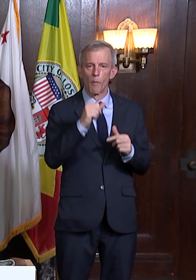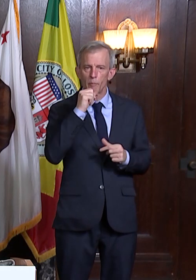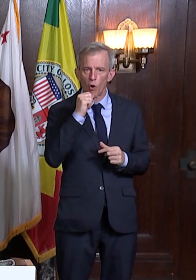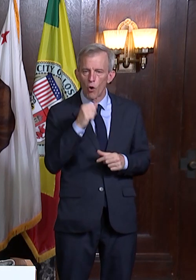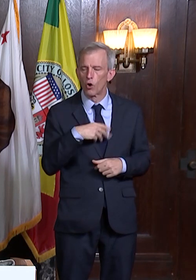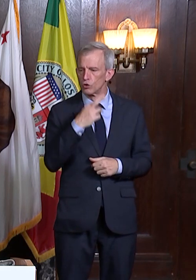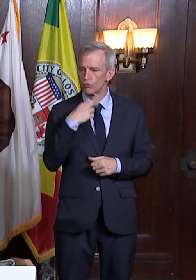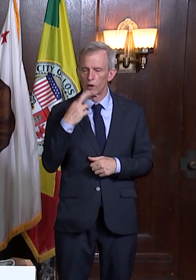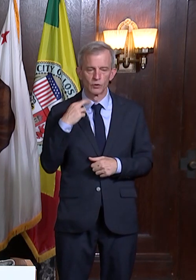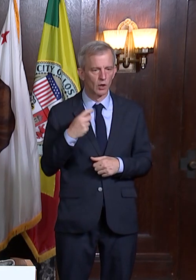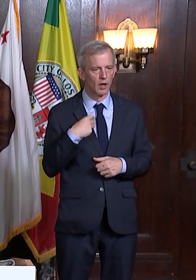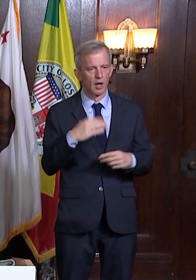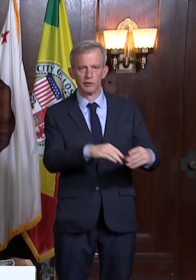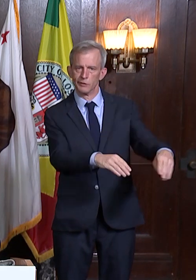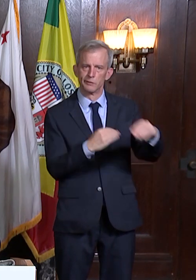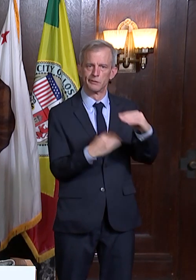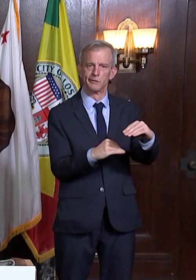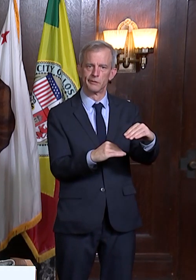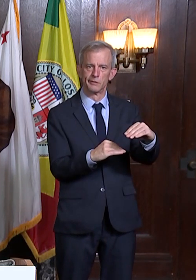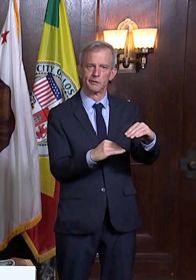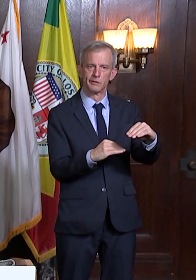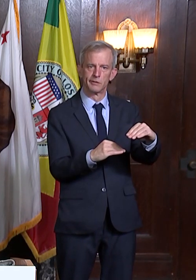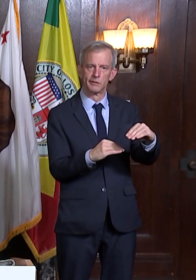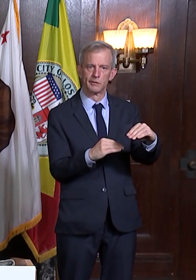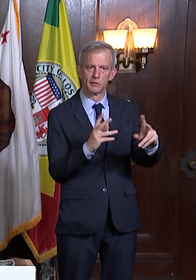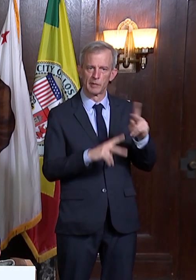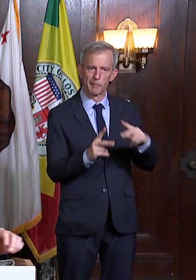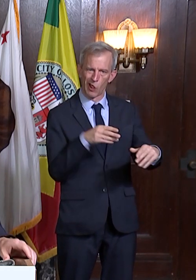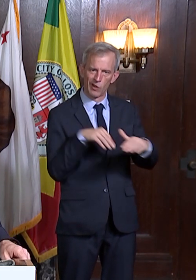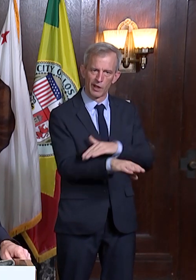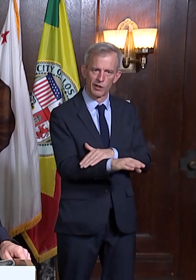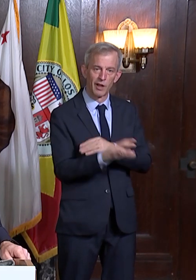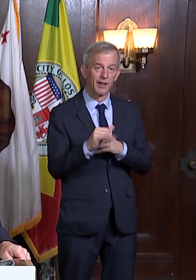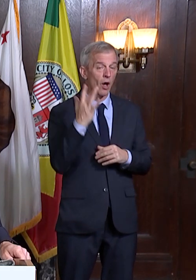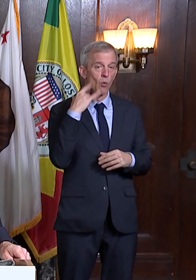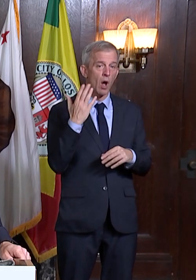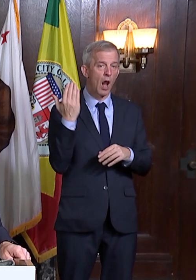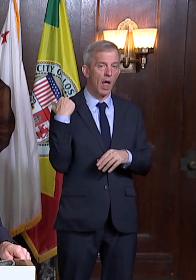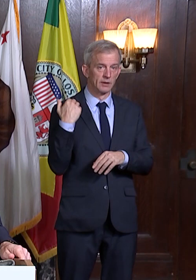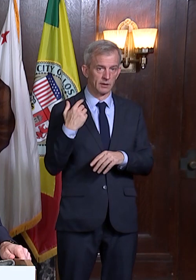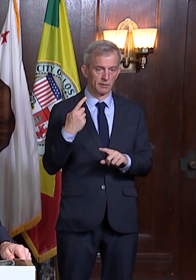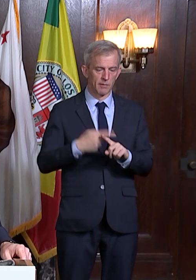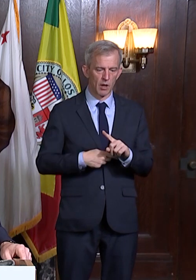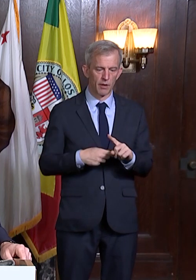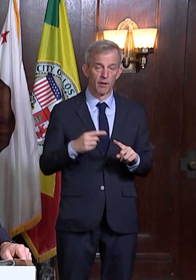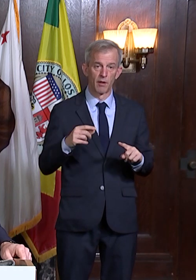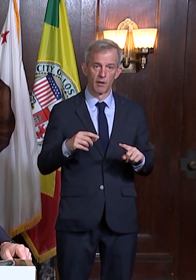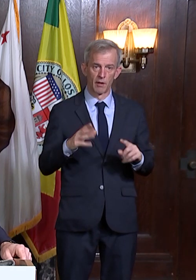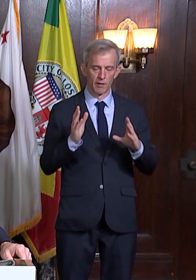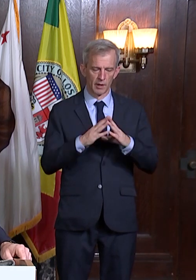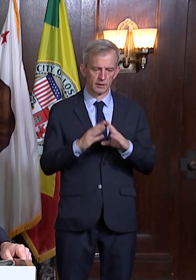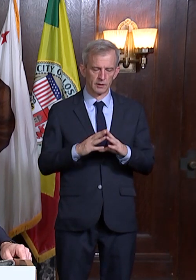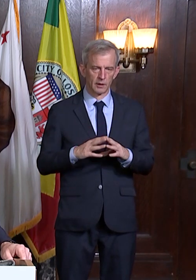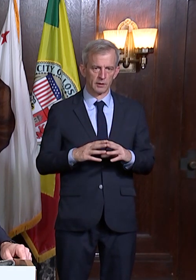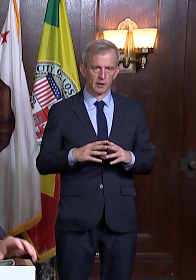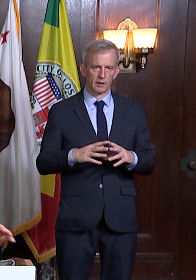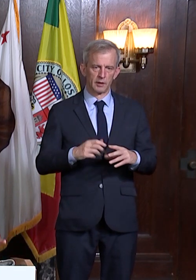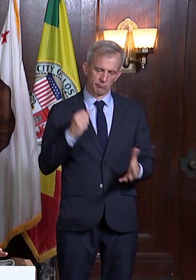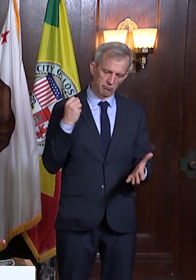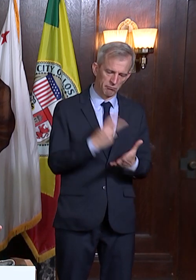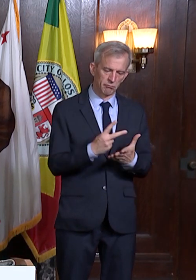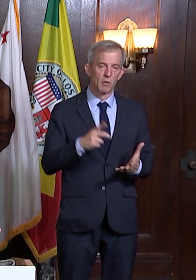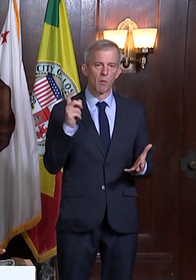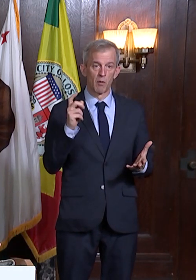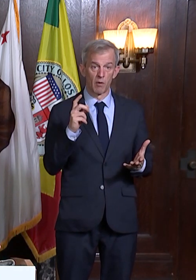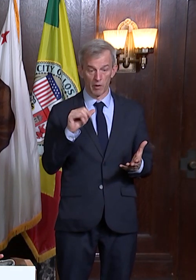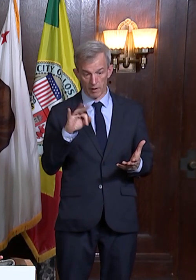or, God forbid, even close. That's why last month the city adopted an ordinance to require proof of a full COVID-19 vaccination in